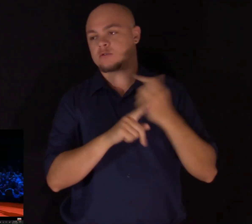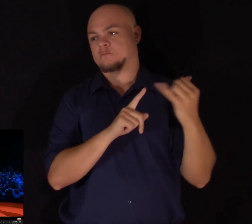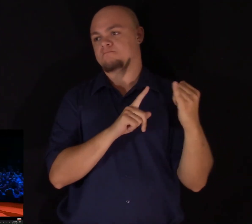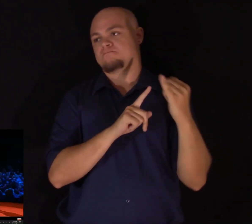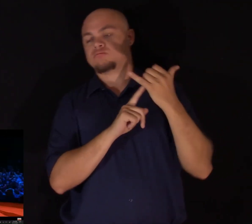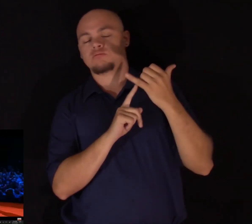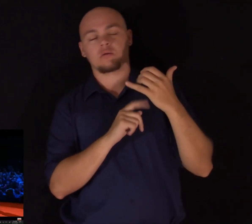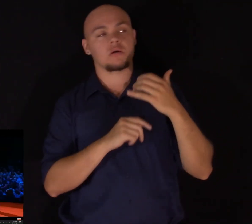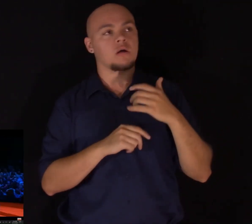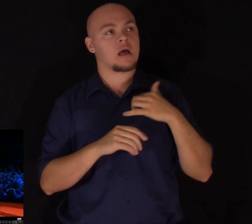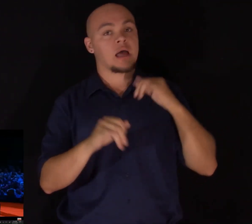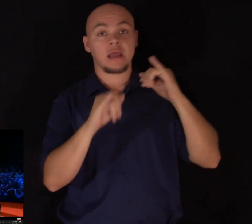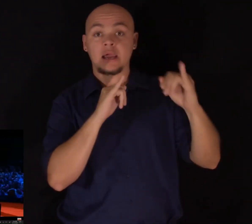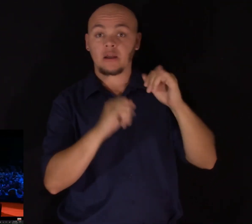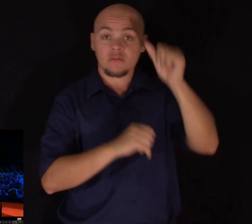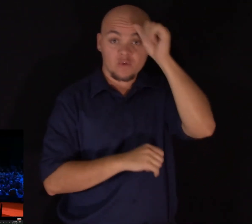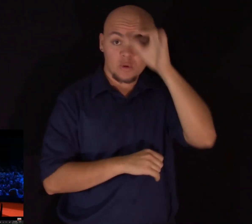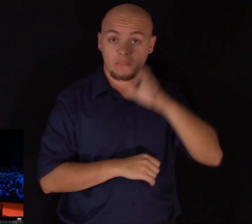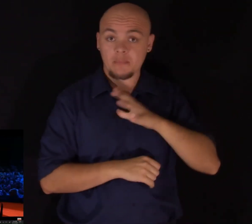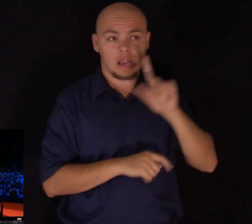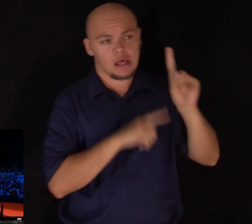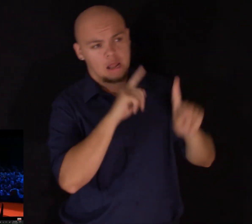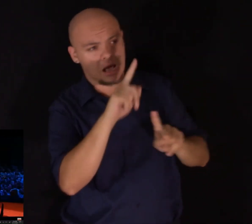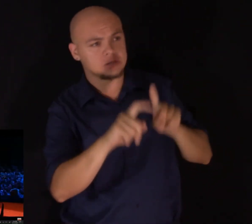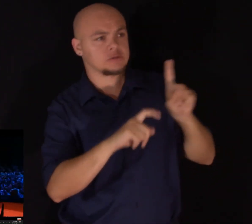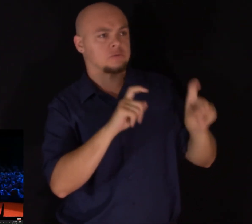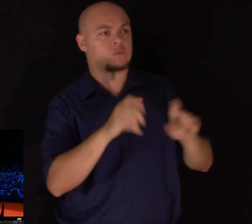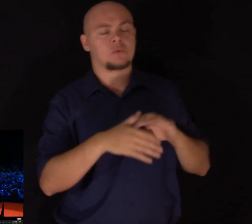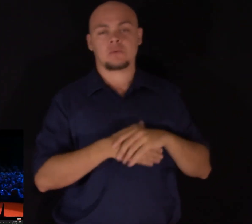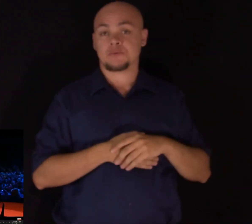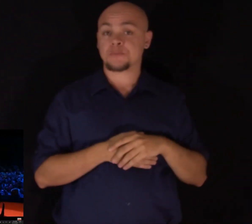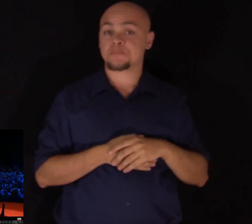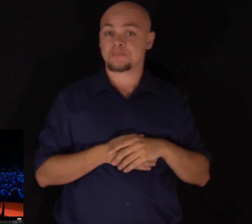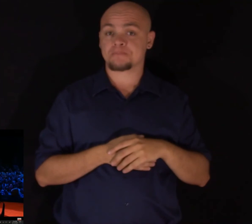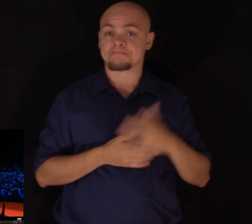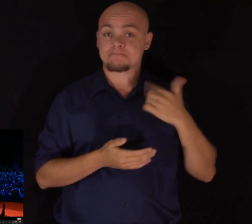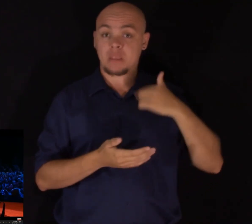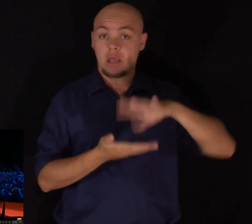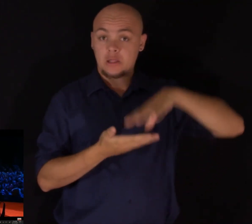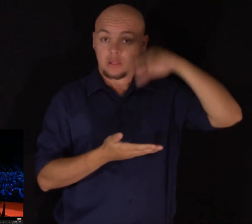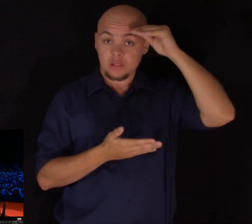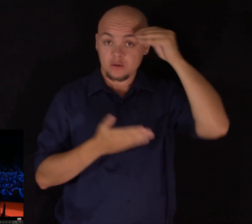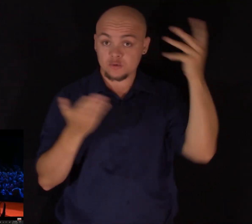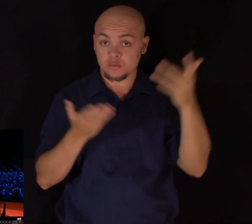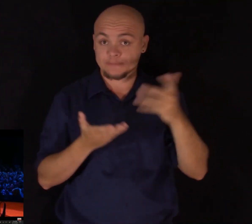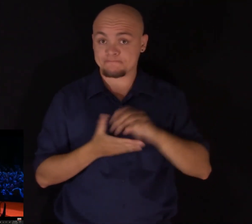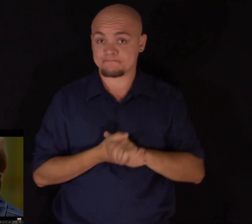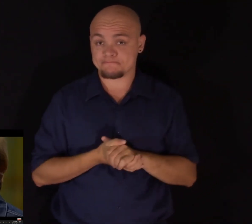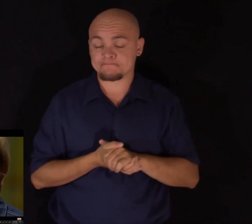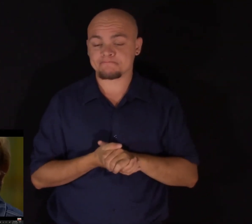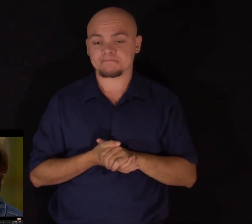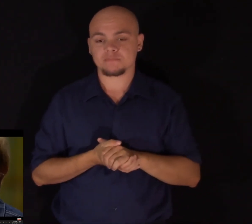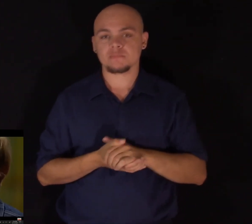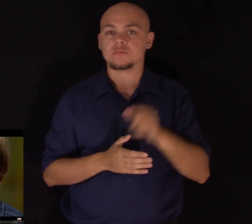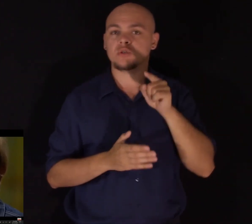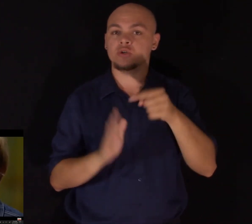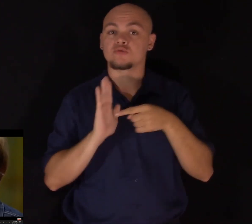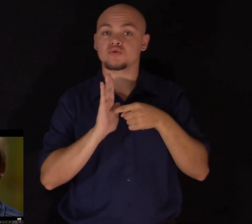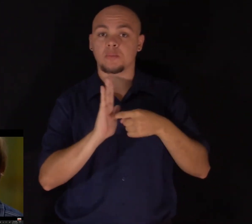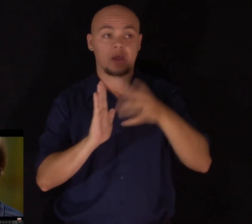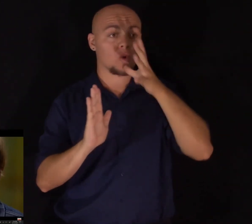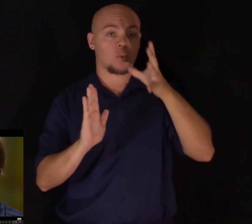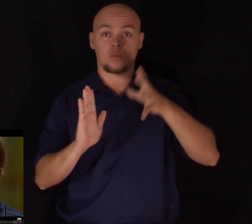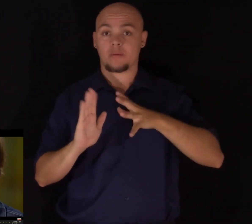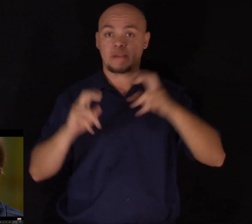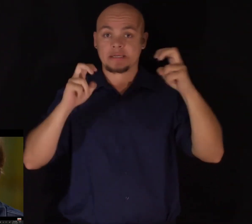So I started interviewing men and asking questions. And what I learned is this. You show me a woman who can actually